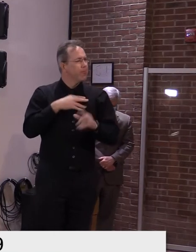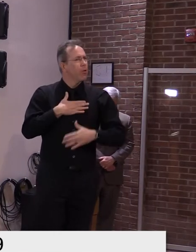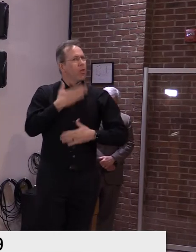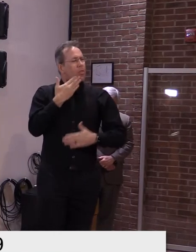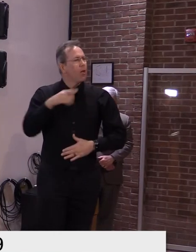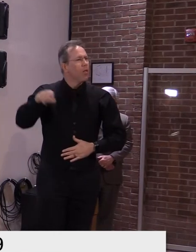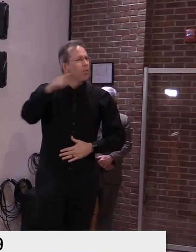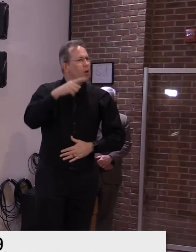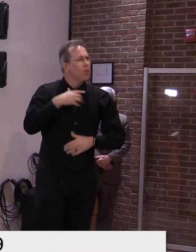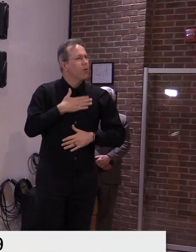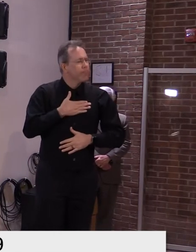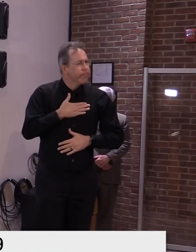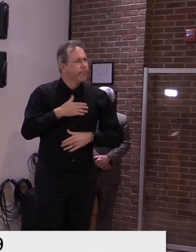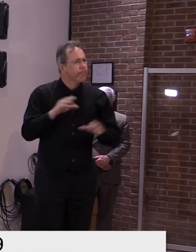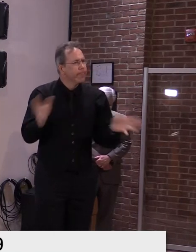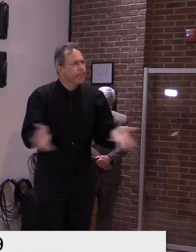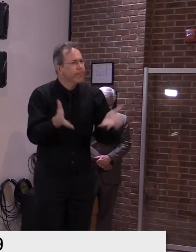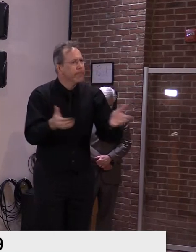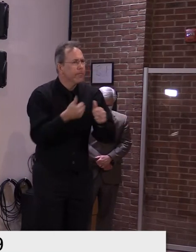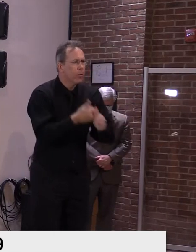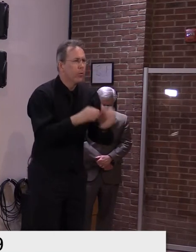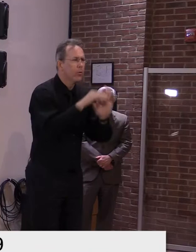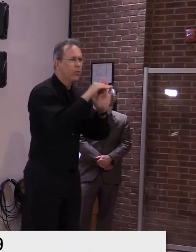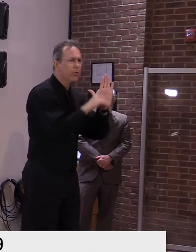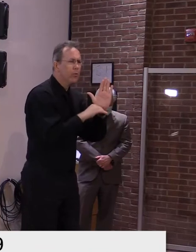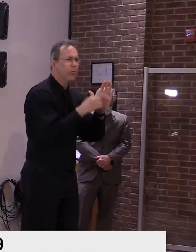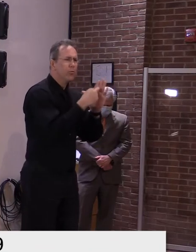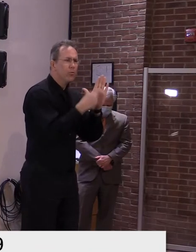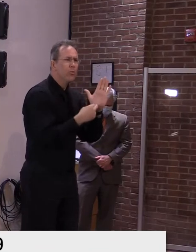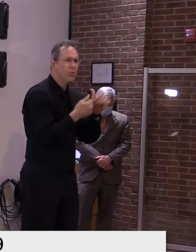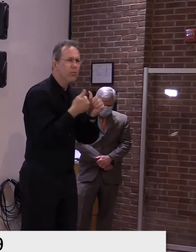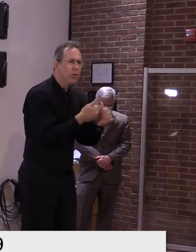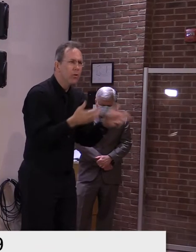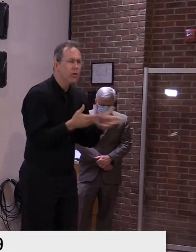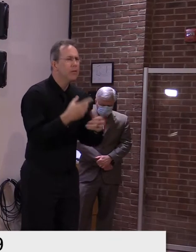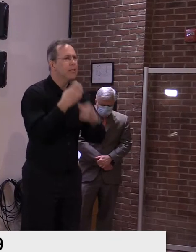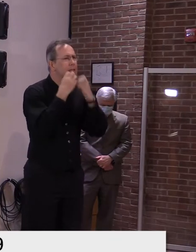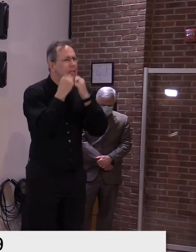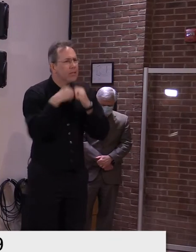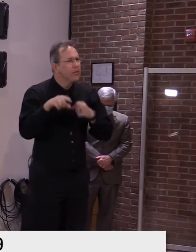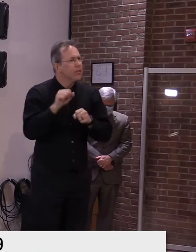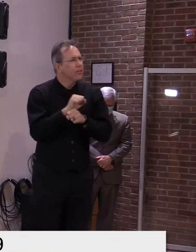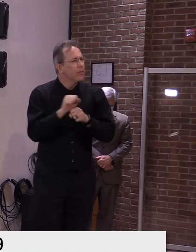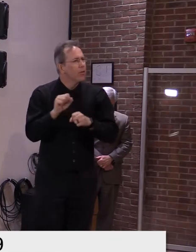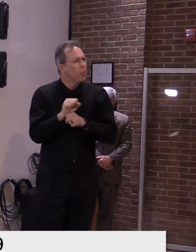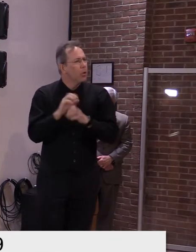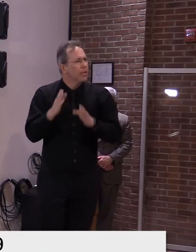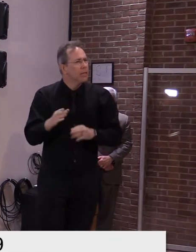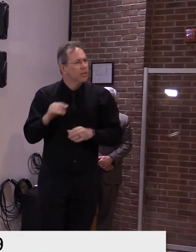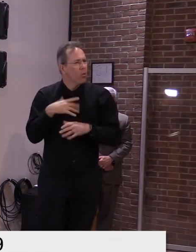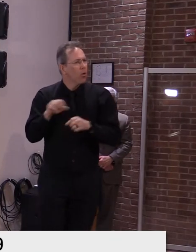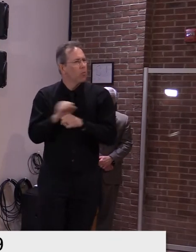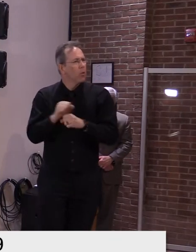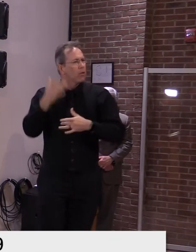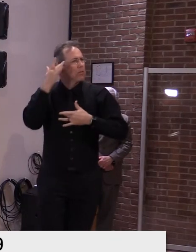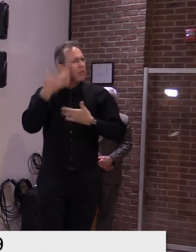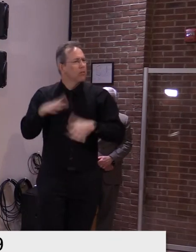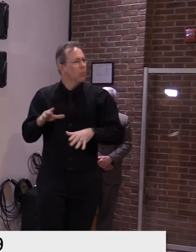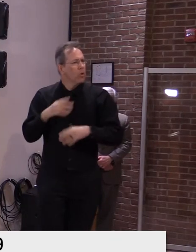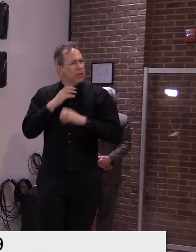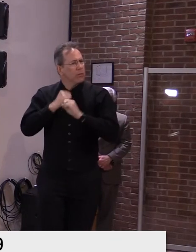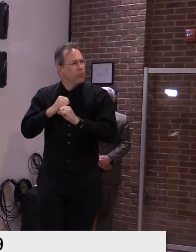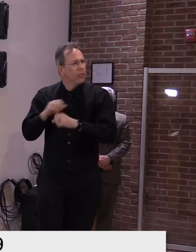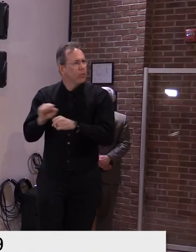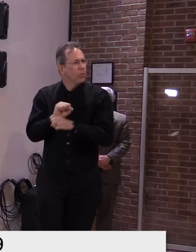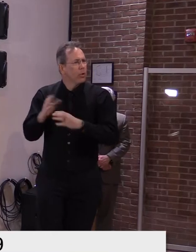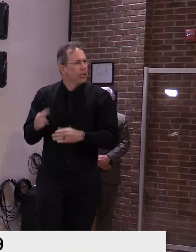very concerned about their employees and the people that they serve. When you go to a restaurant, it's an experience, and everybody wants them